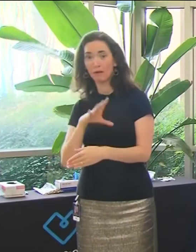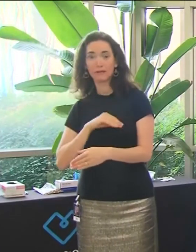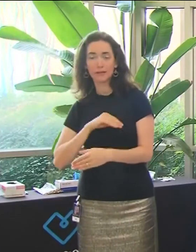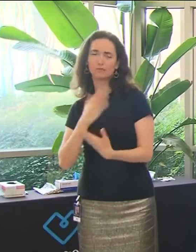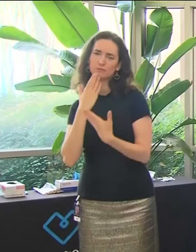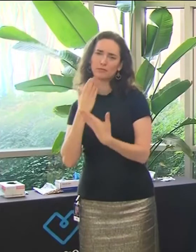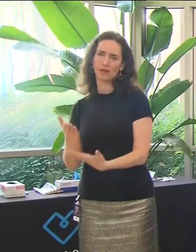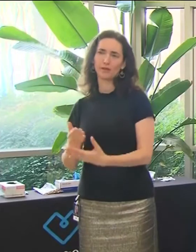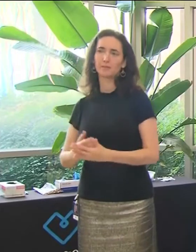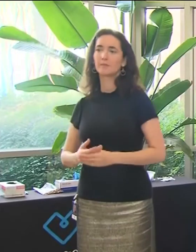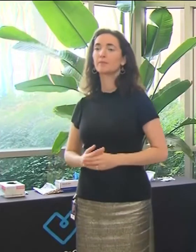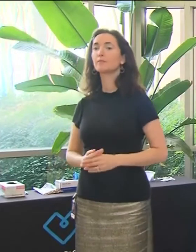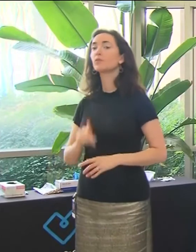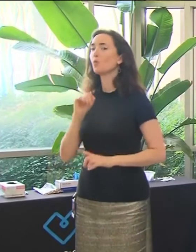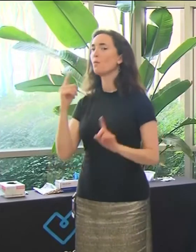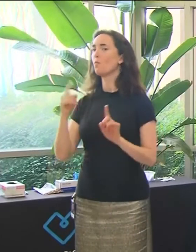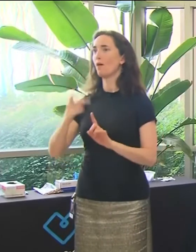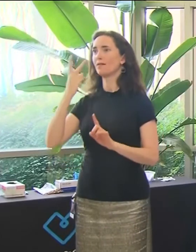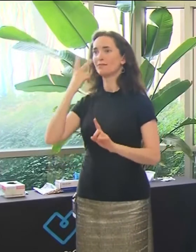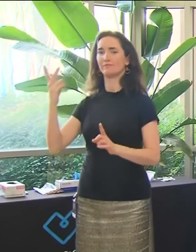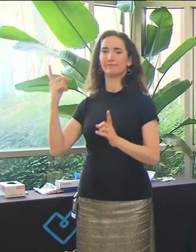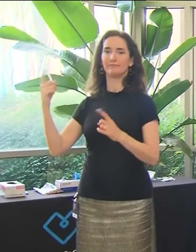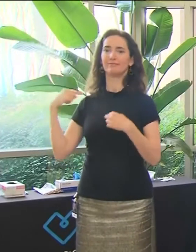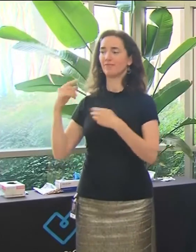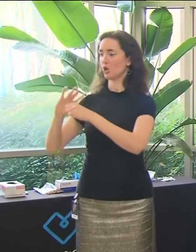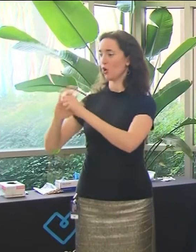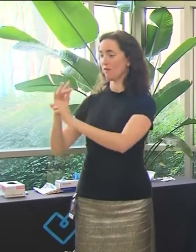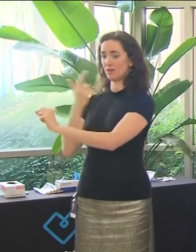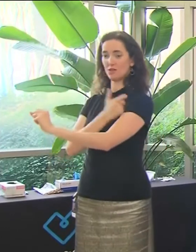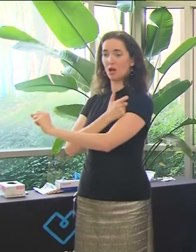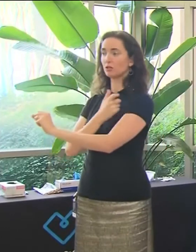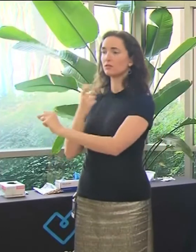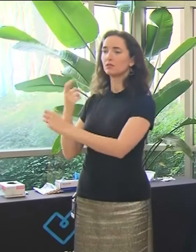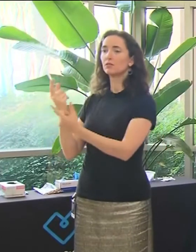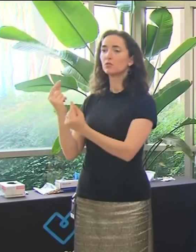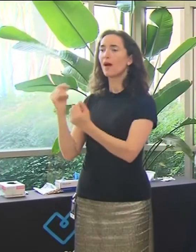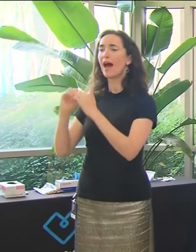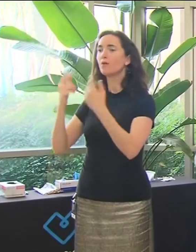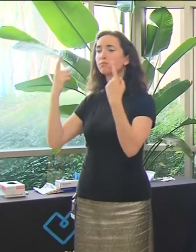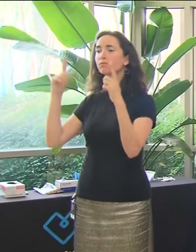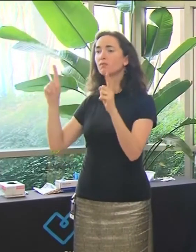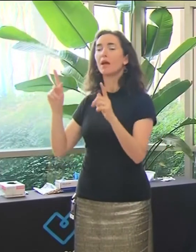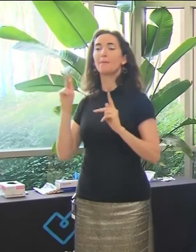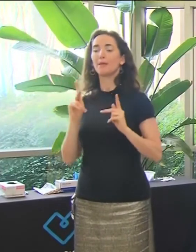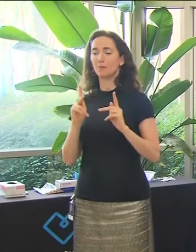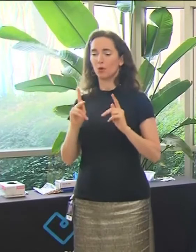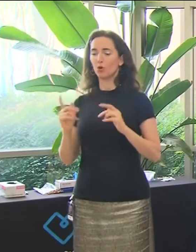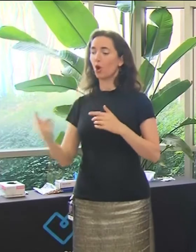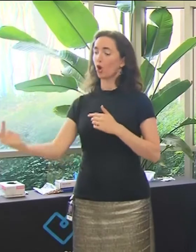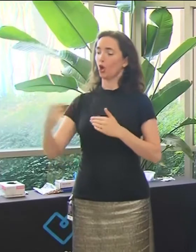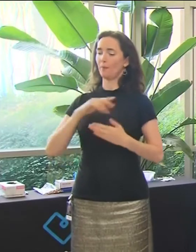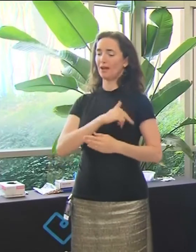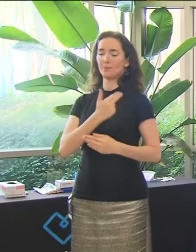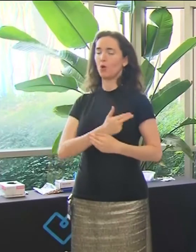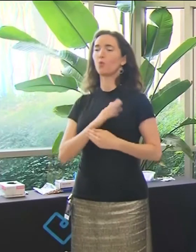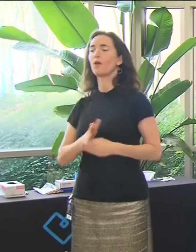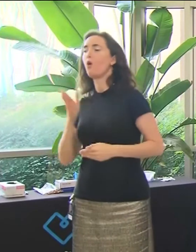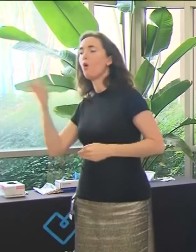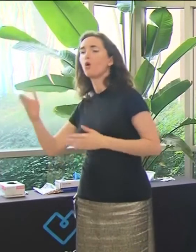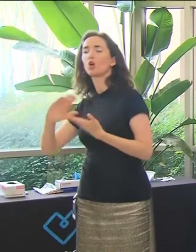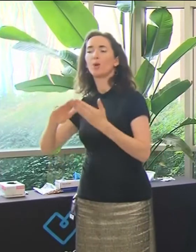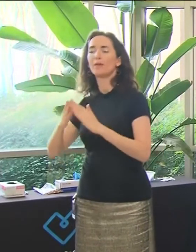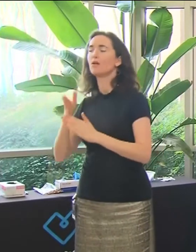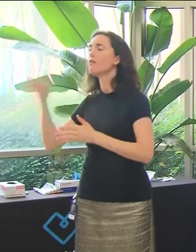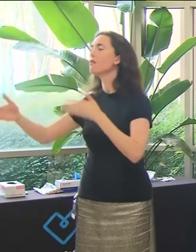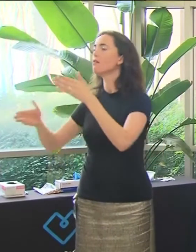One thing that we saw great success with over the COVID vaccine was getting out and about into the communities. And we know Baton Rouge General is going to be doing that again